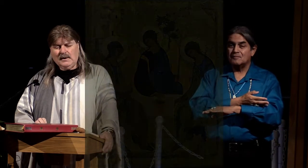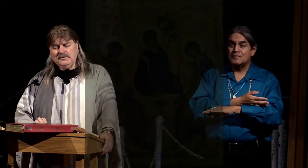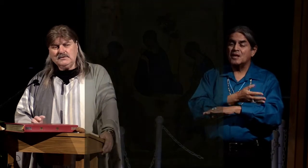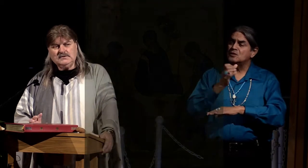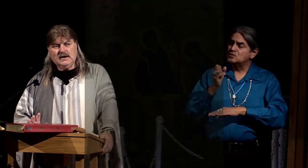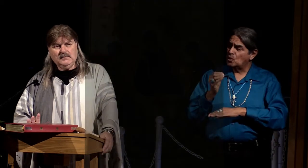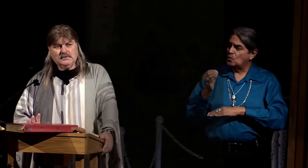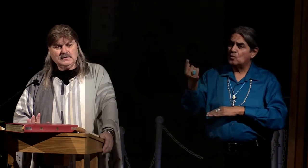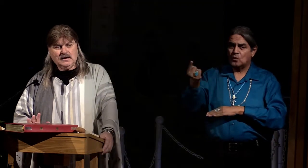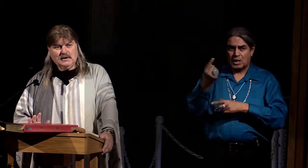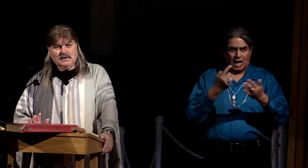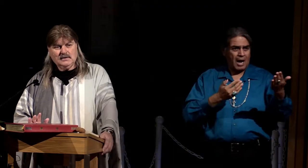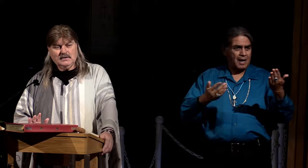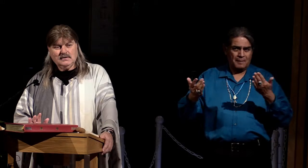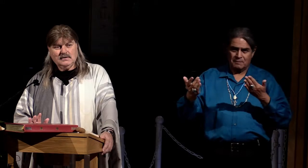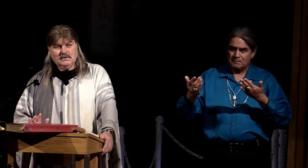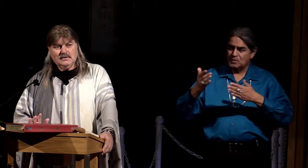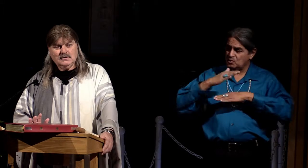So come to the table today.